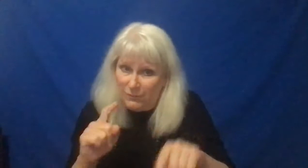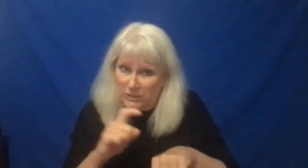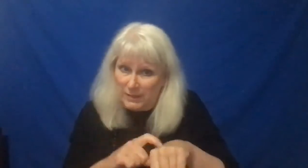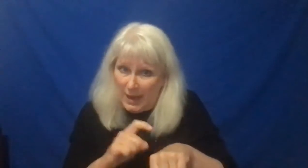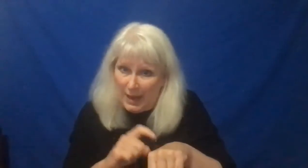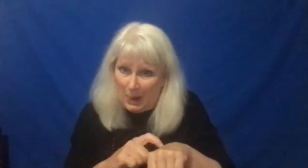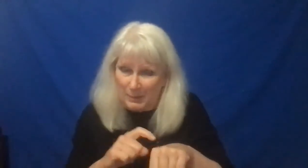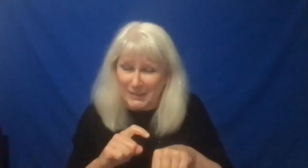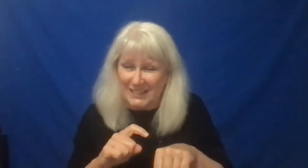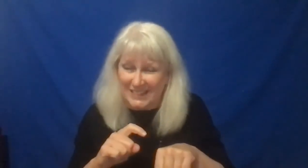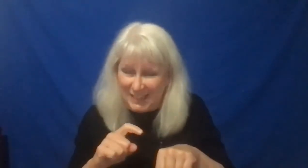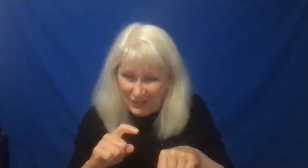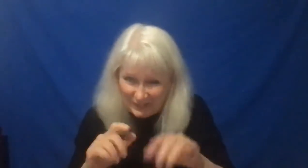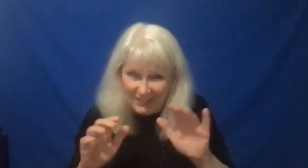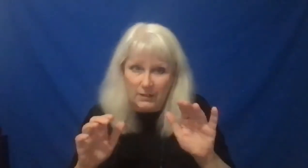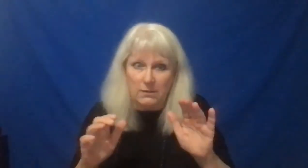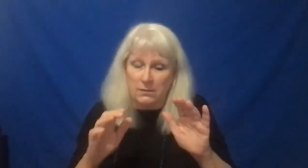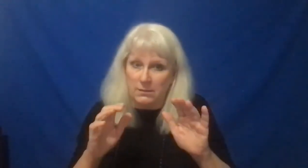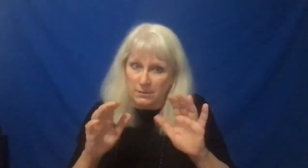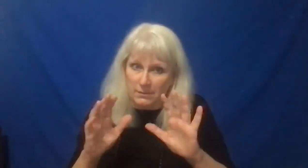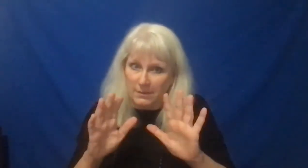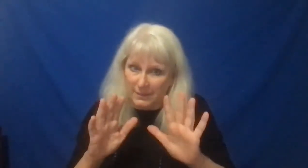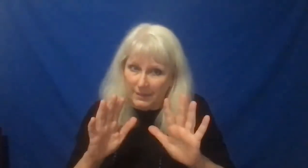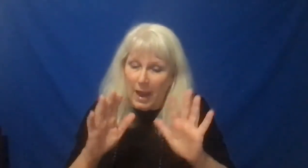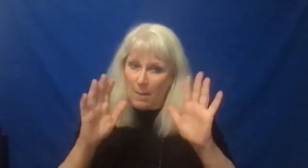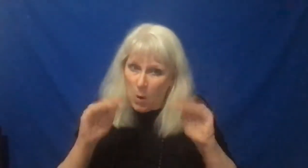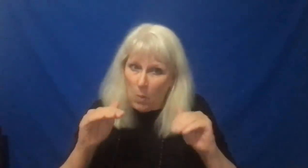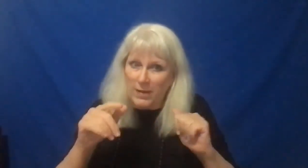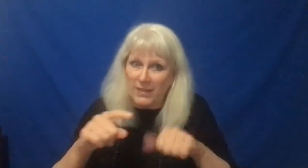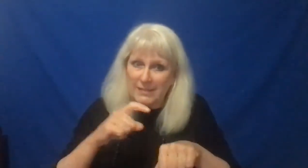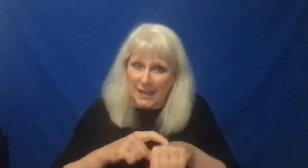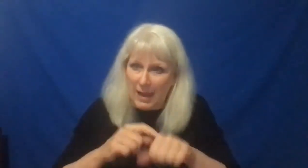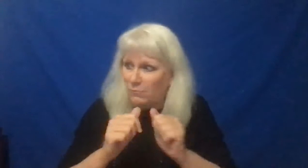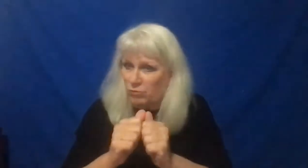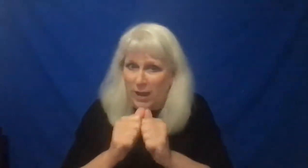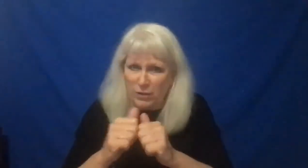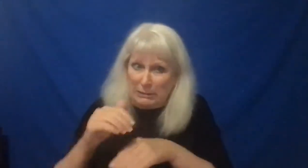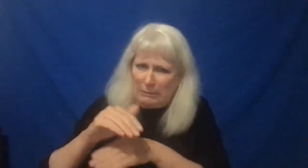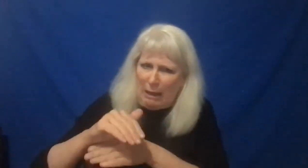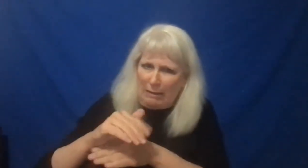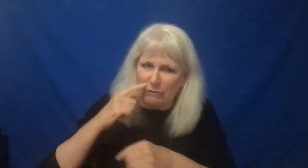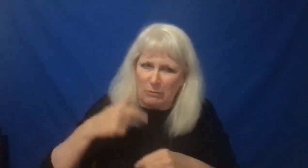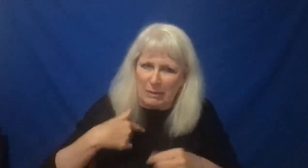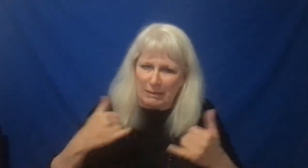this time that we do have together will be a time of sharing and support and